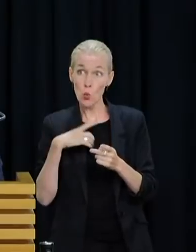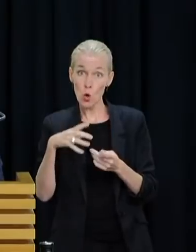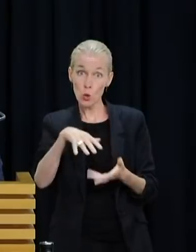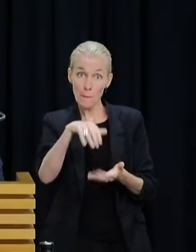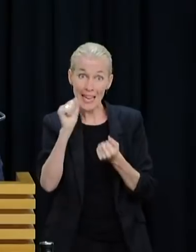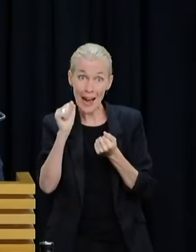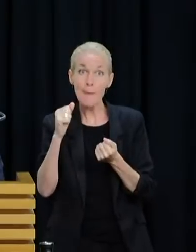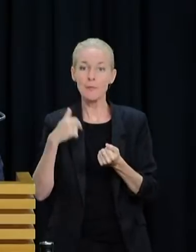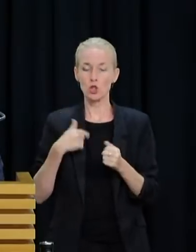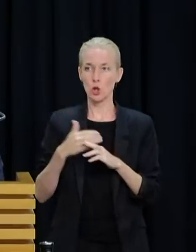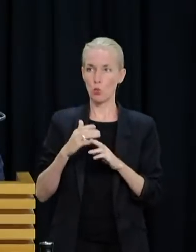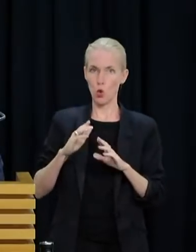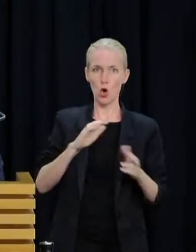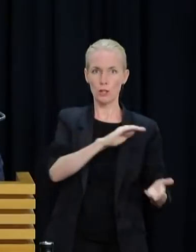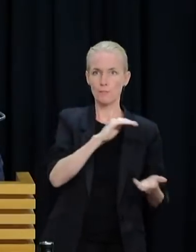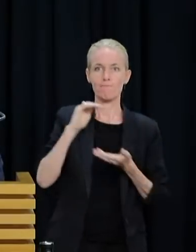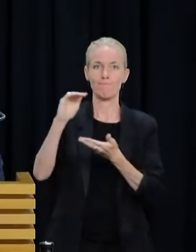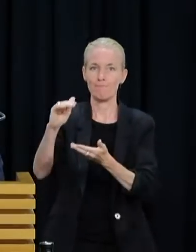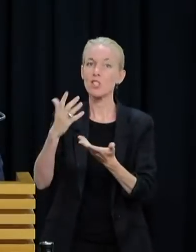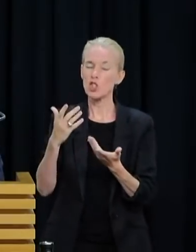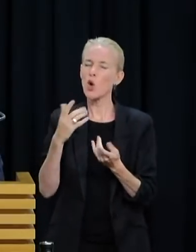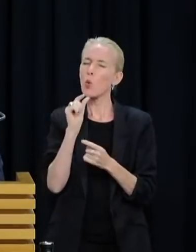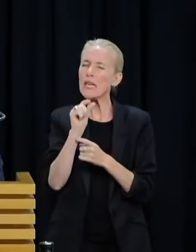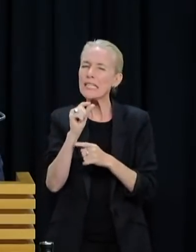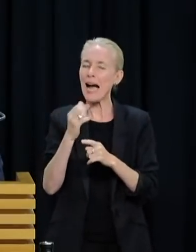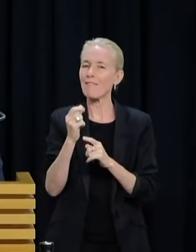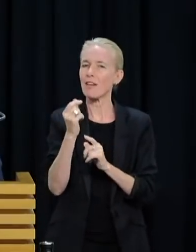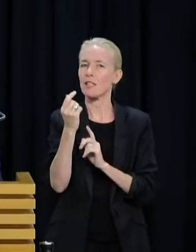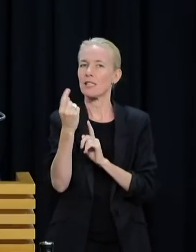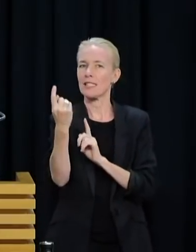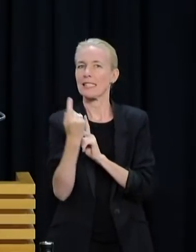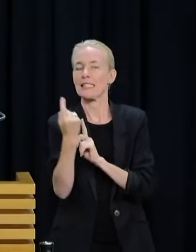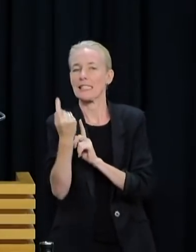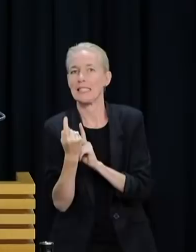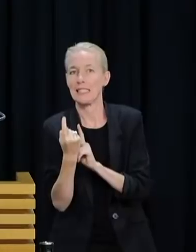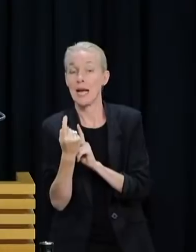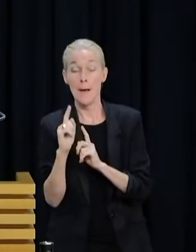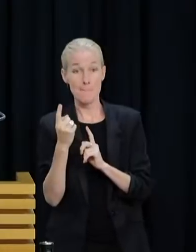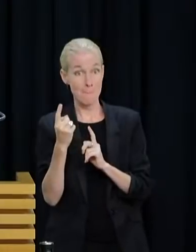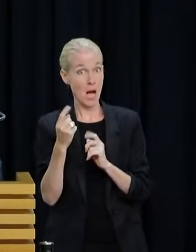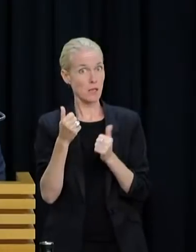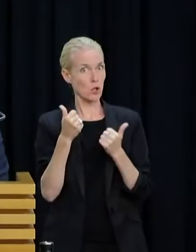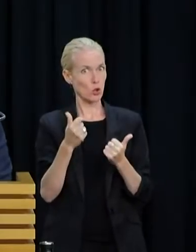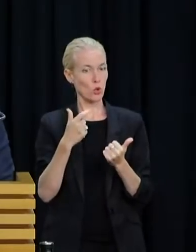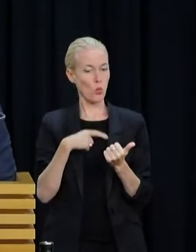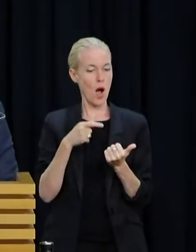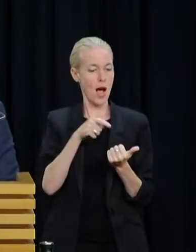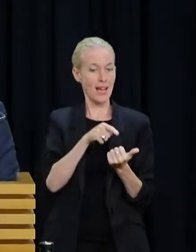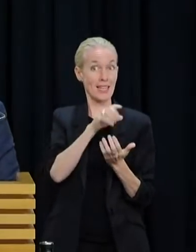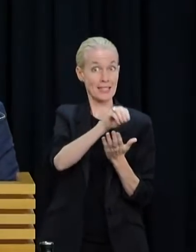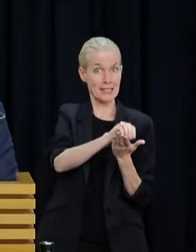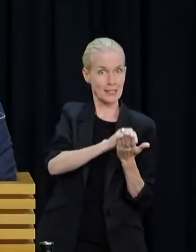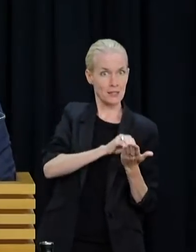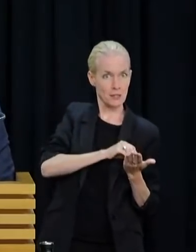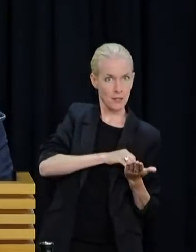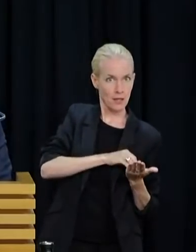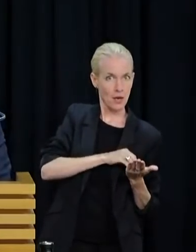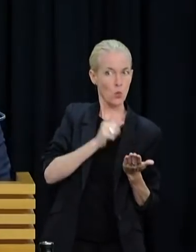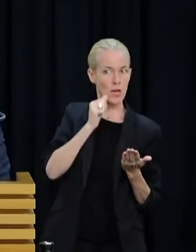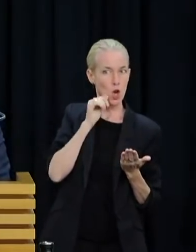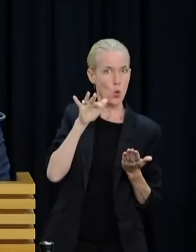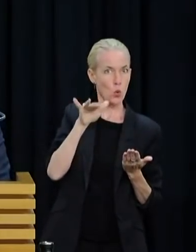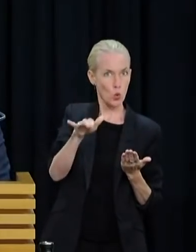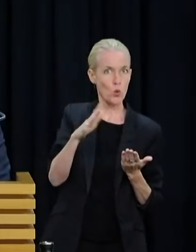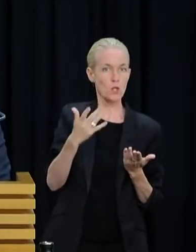more face-to-face interaction with some customers coming in. But importantly, those are people that we can trace because they'll be recorded on